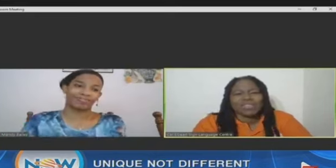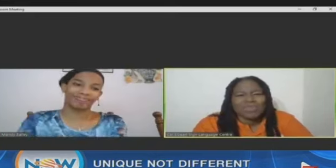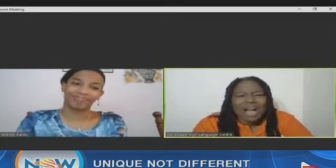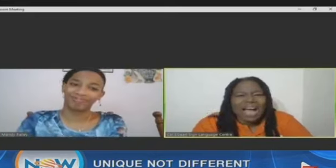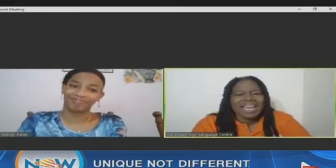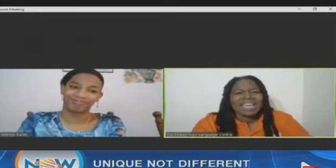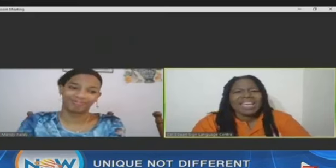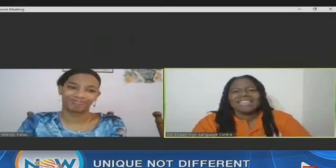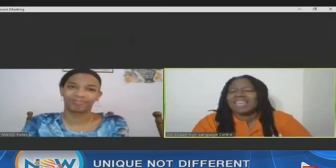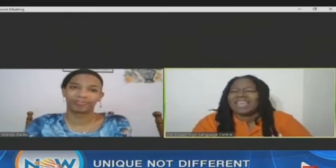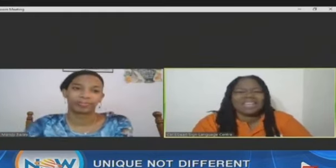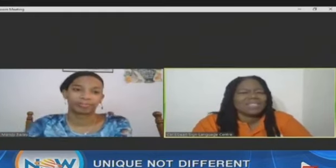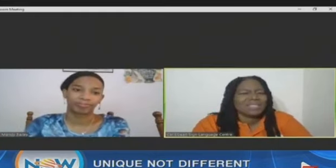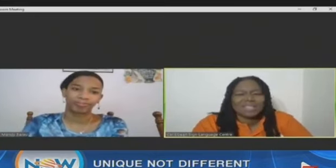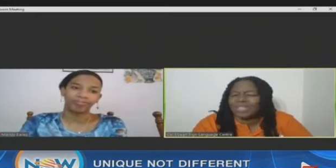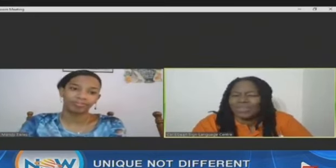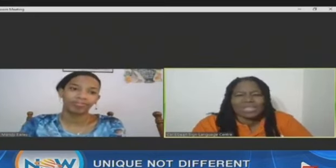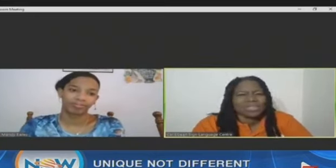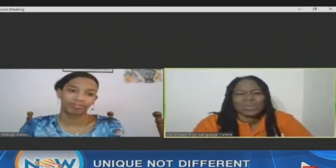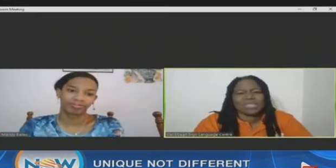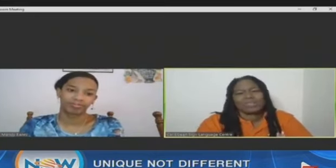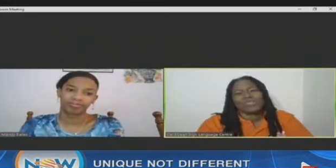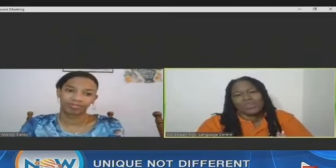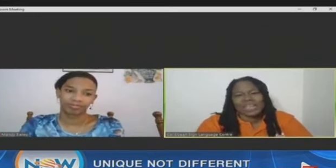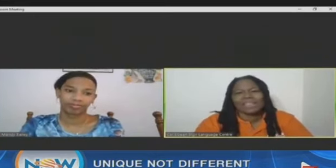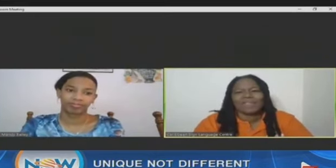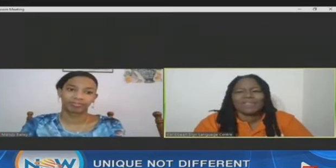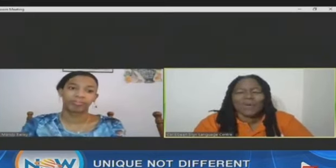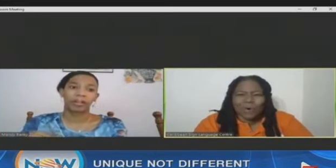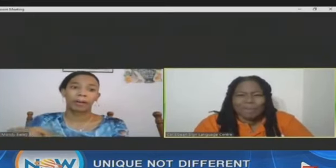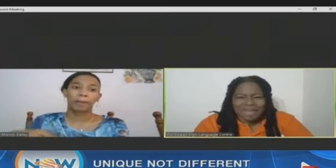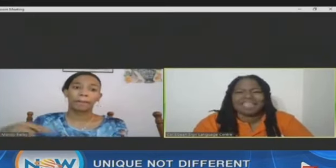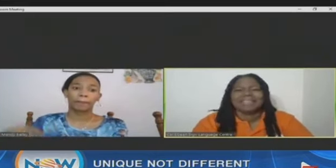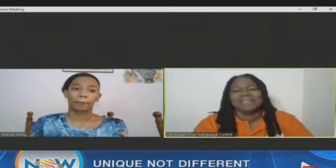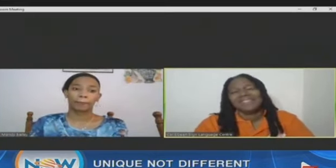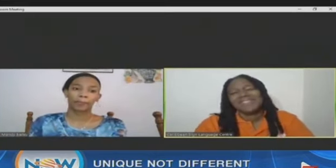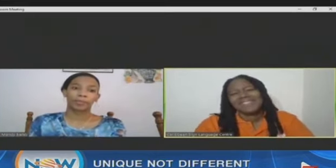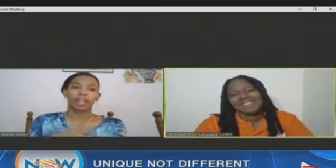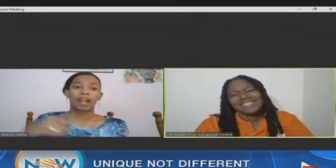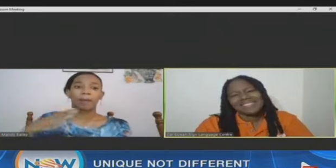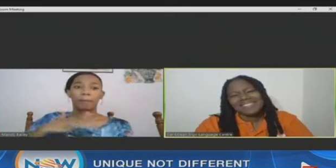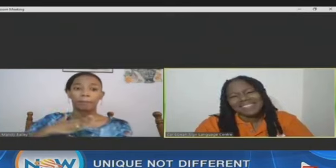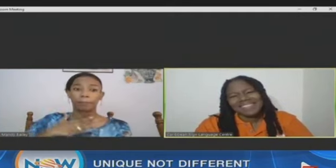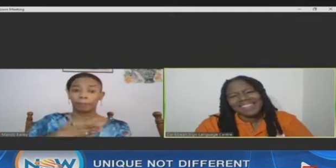they try. They are such great sources of strength for me.